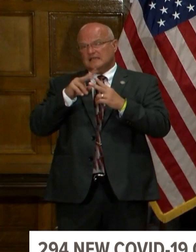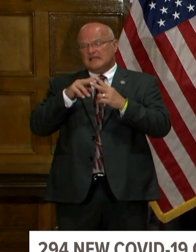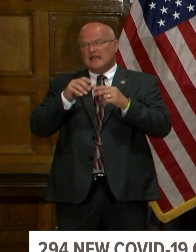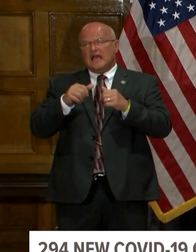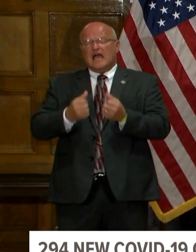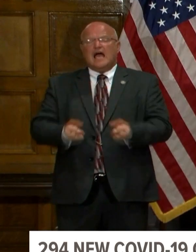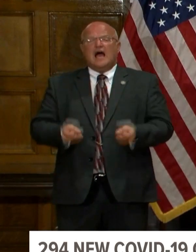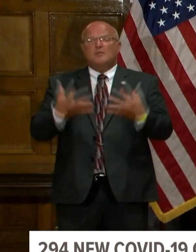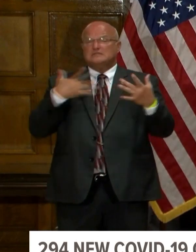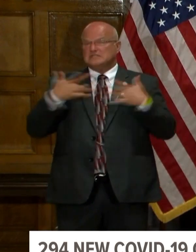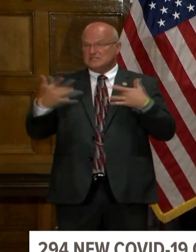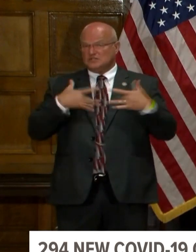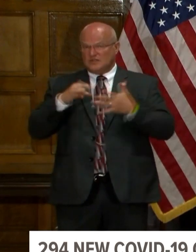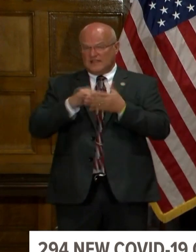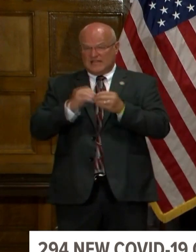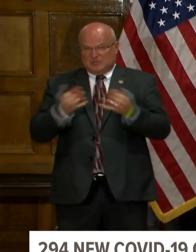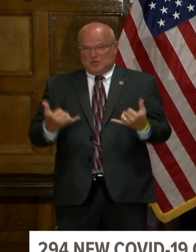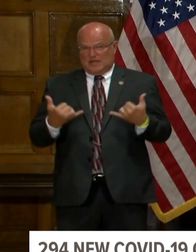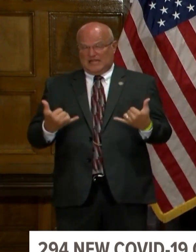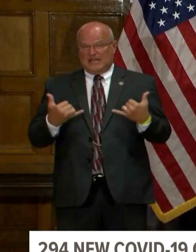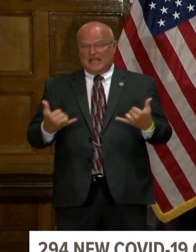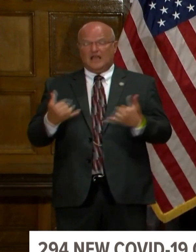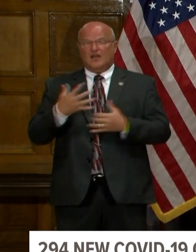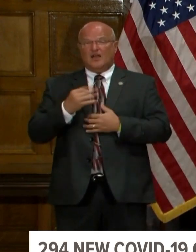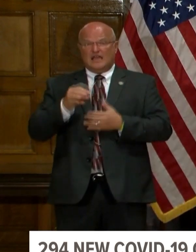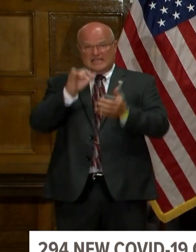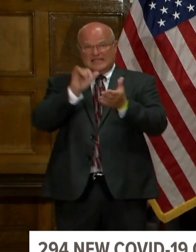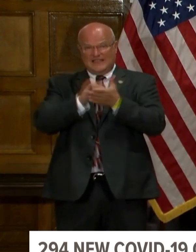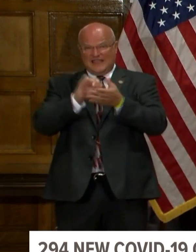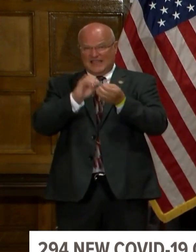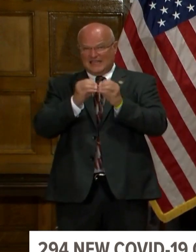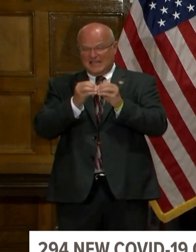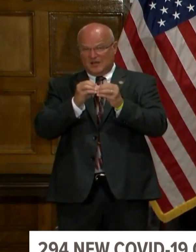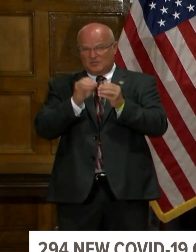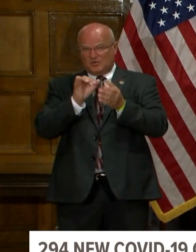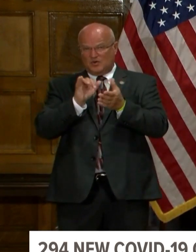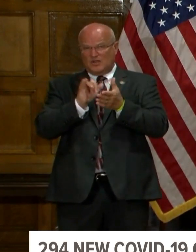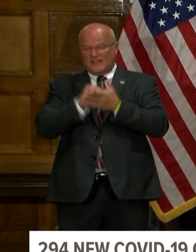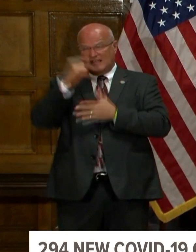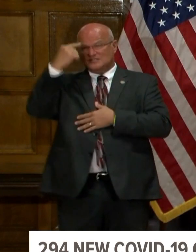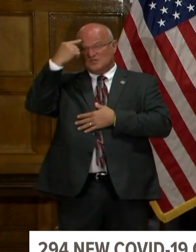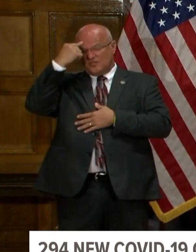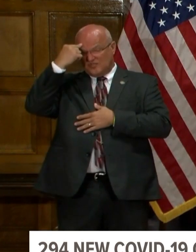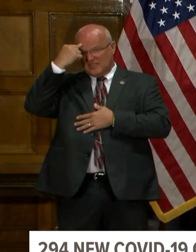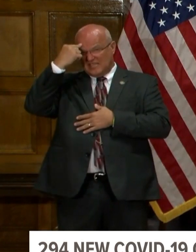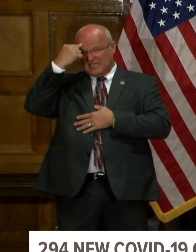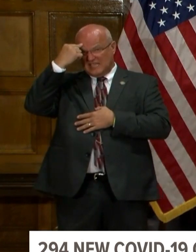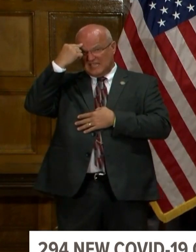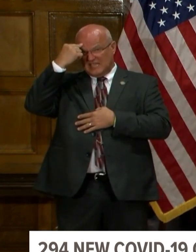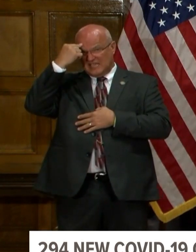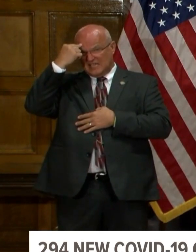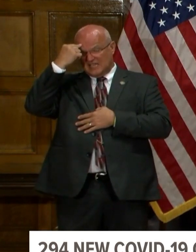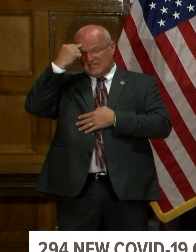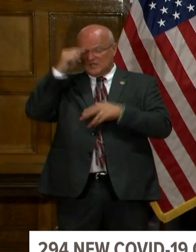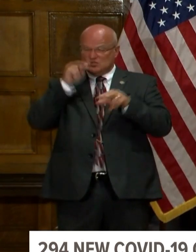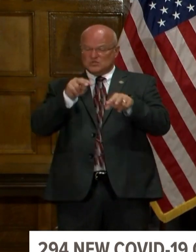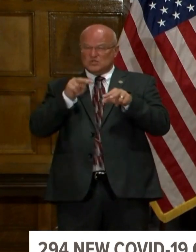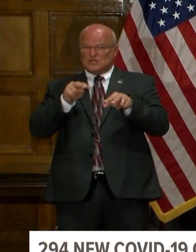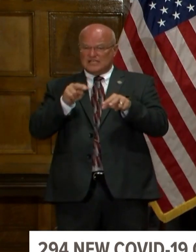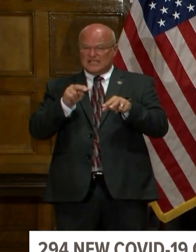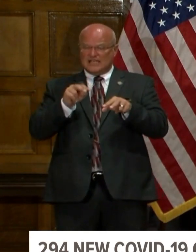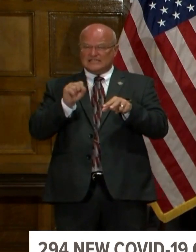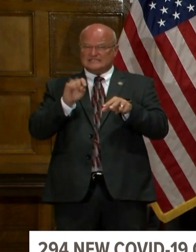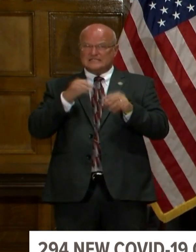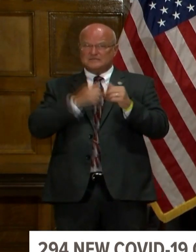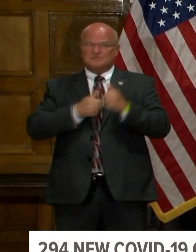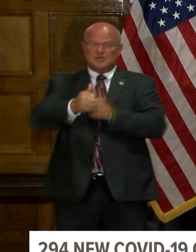how much of a concern is that number at this point, and is that a number that you think warrants looking at steps beyond